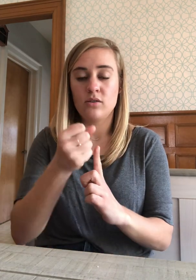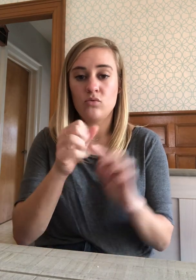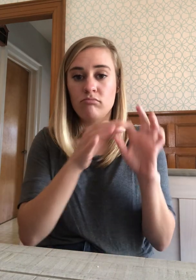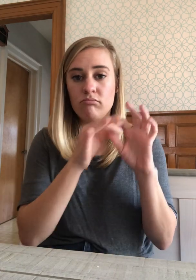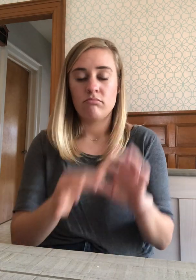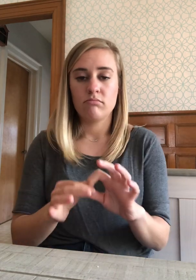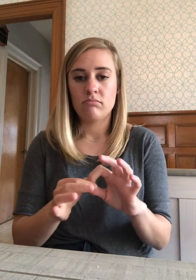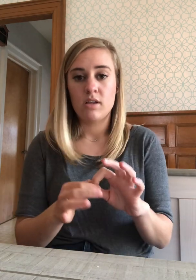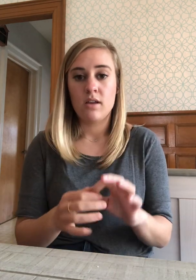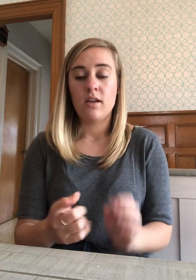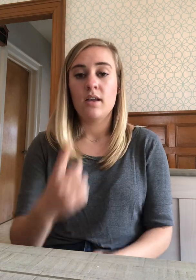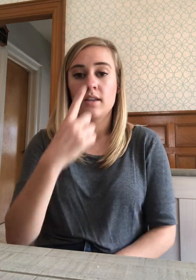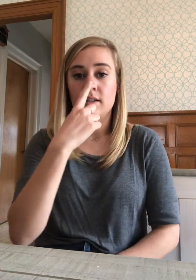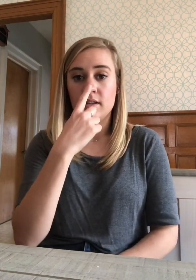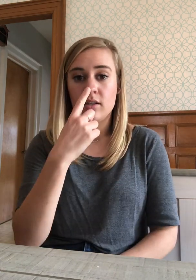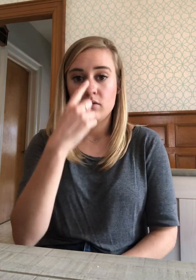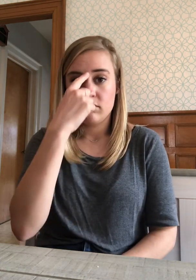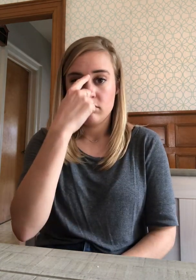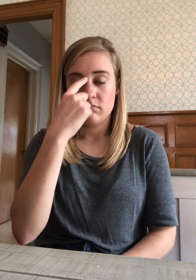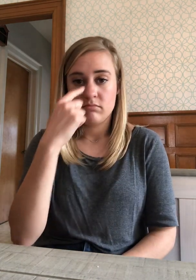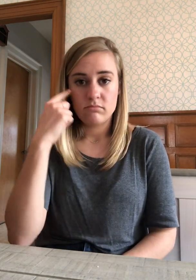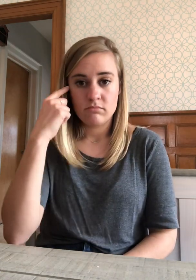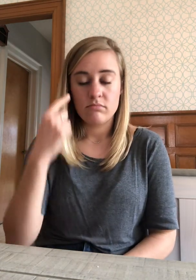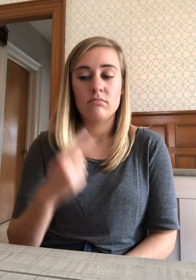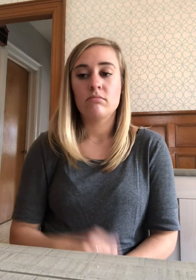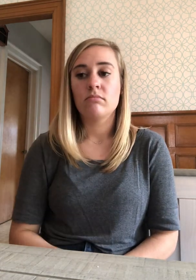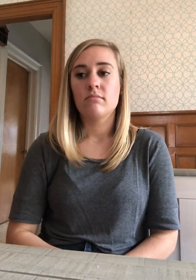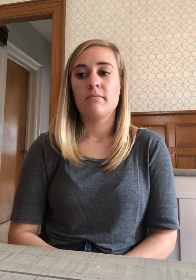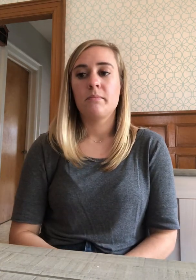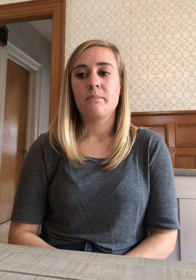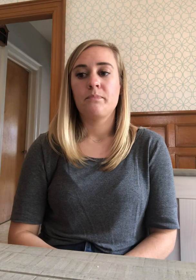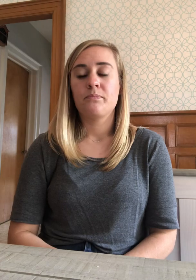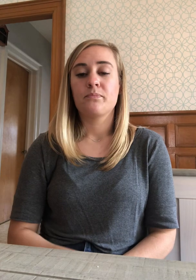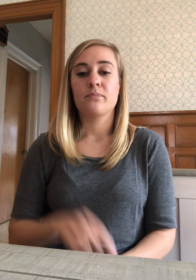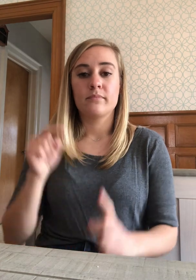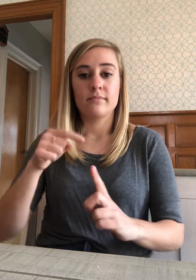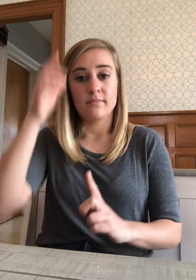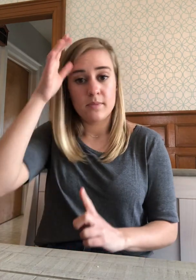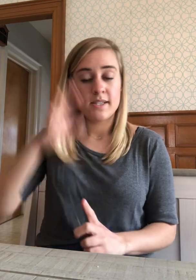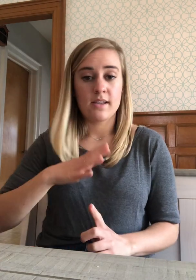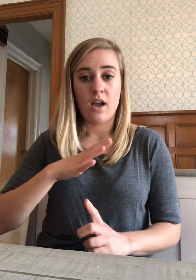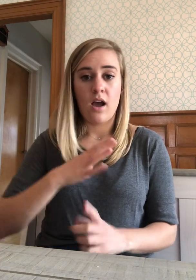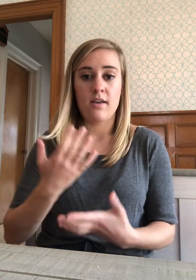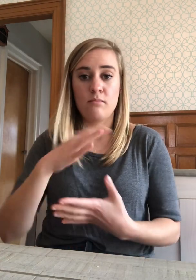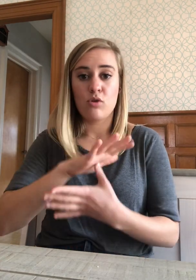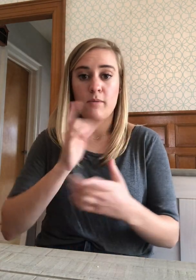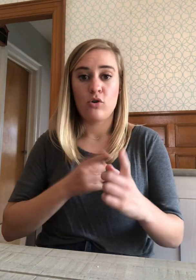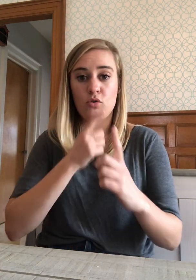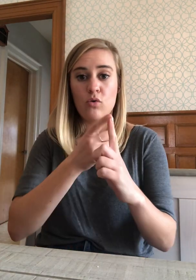orbital ethmoid fractures. In this guy's case, the primary goal, this was an injury that was several weeks